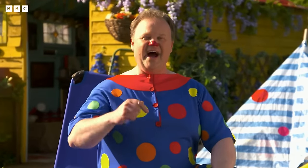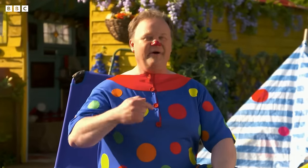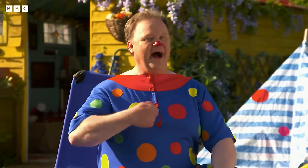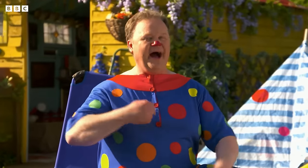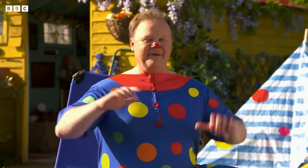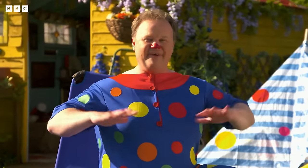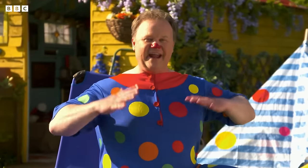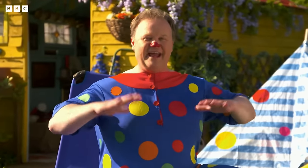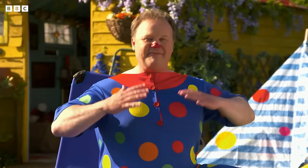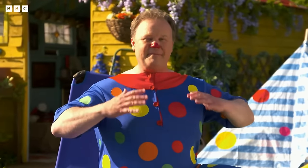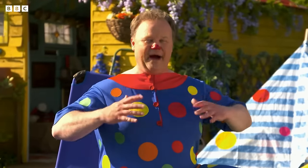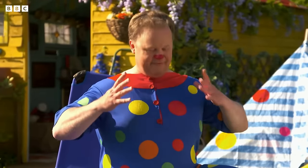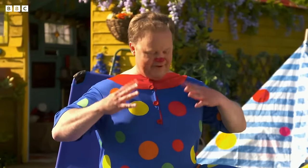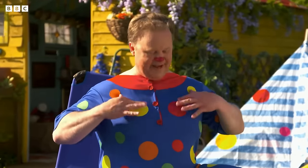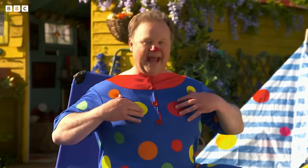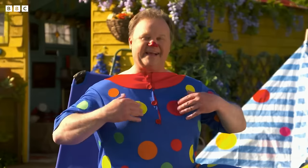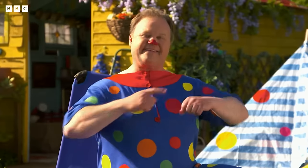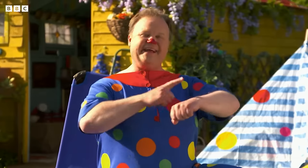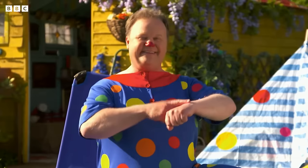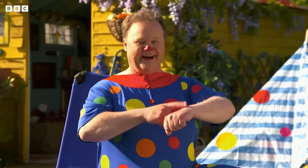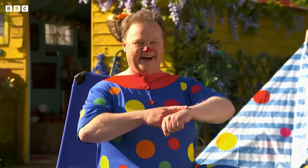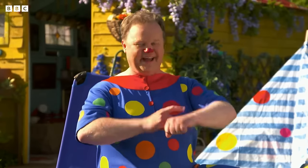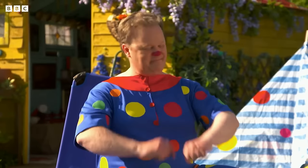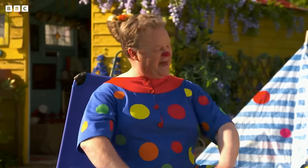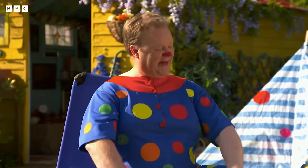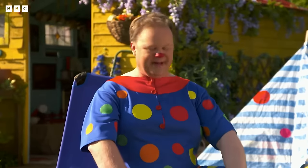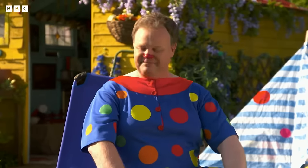Now I'm ready for my relaxing time.